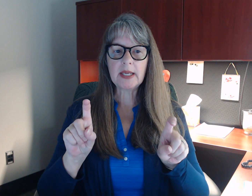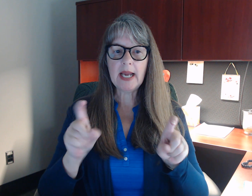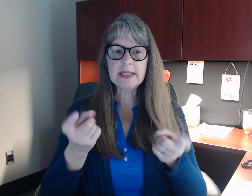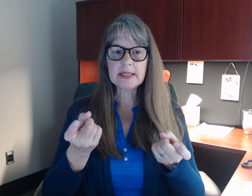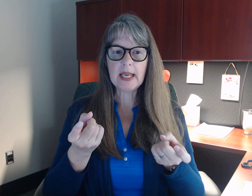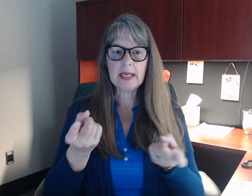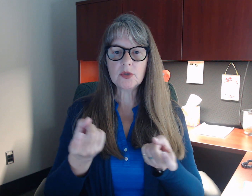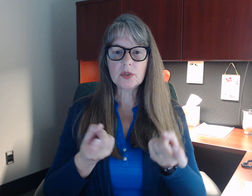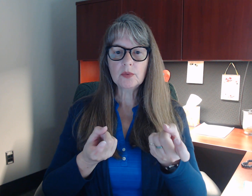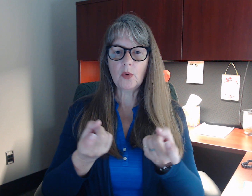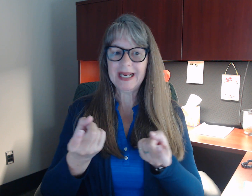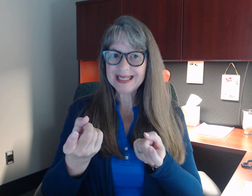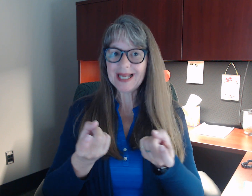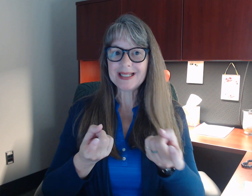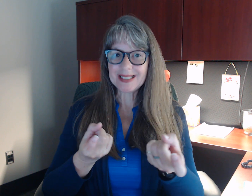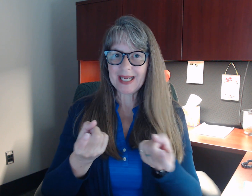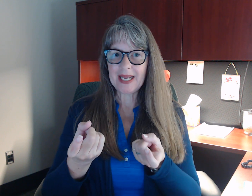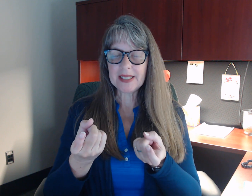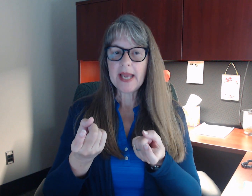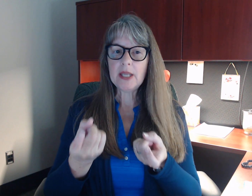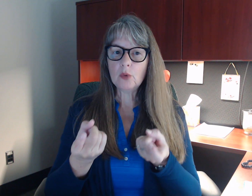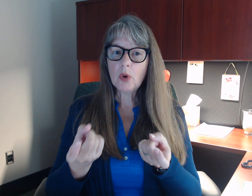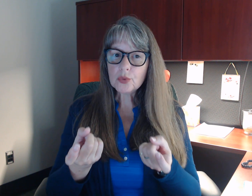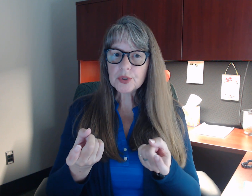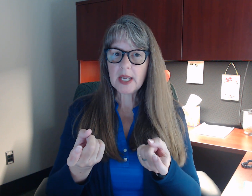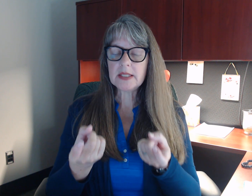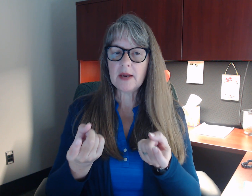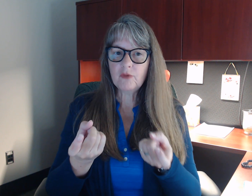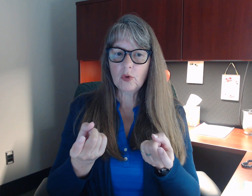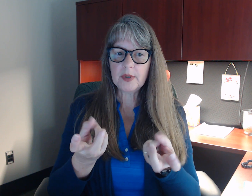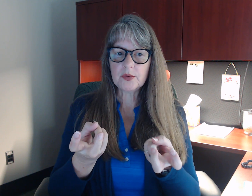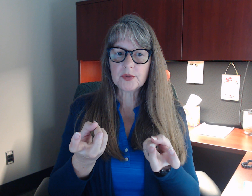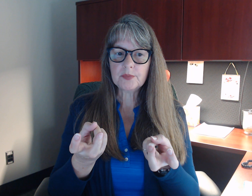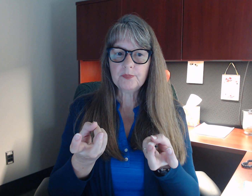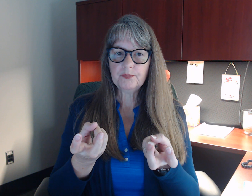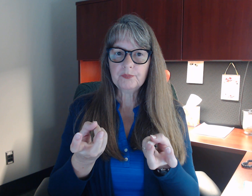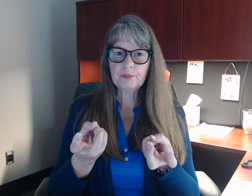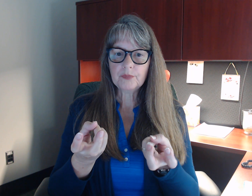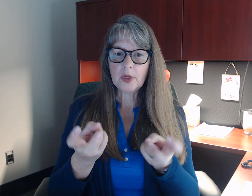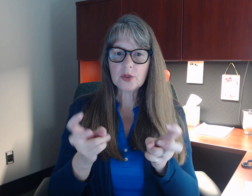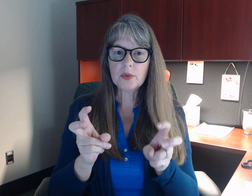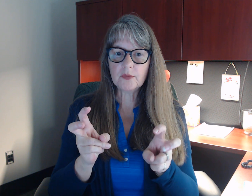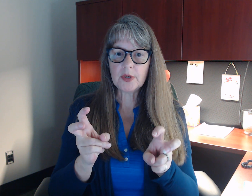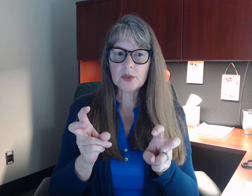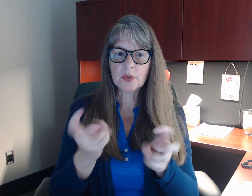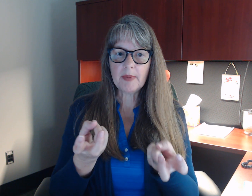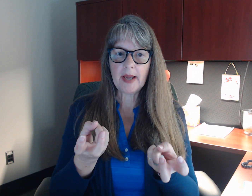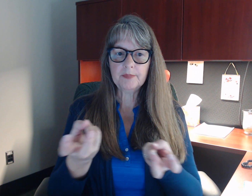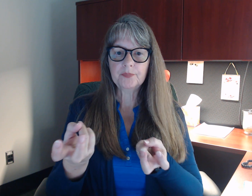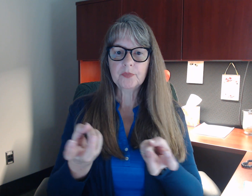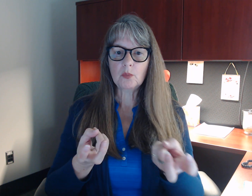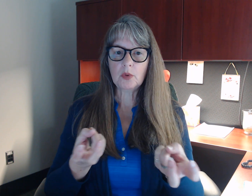ice skates or inline skates. Now, roller skates have 4 wheels, 2 in the front, 2 in the back. Roller